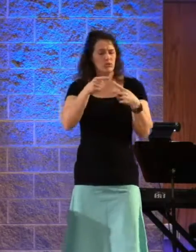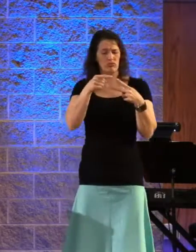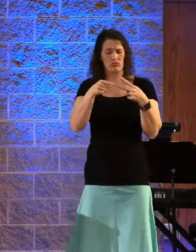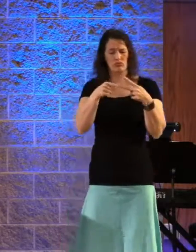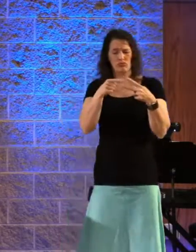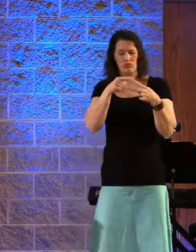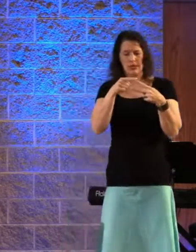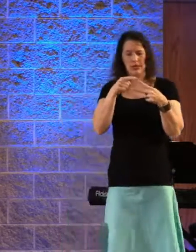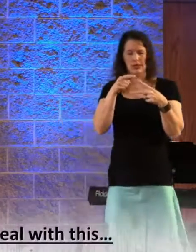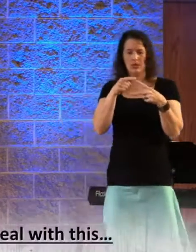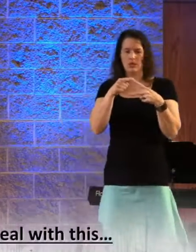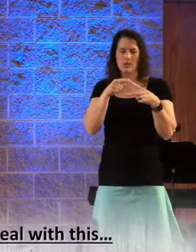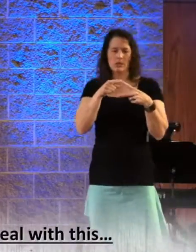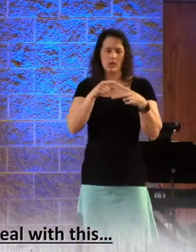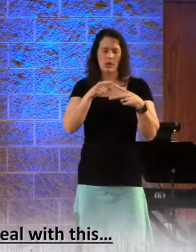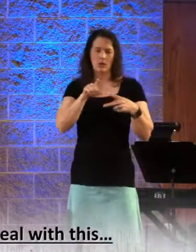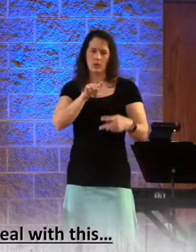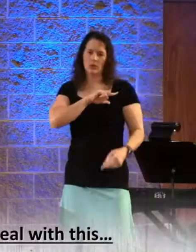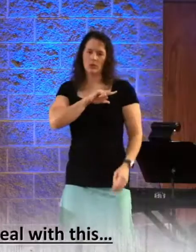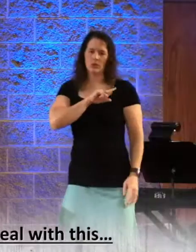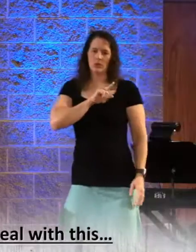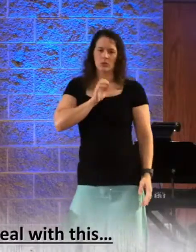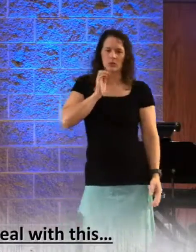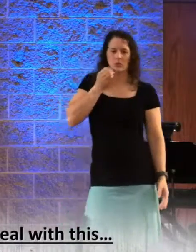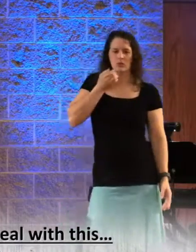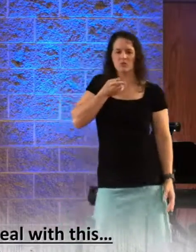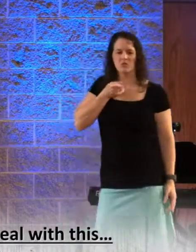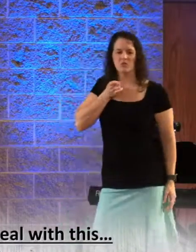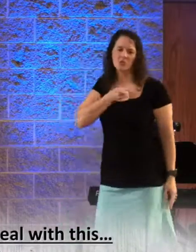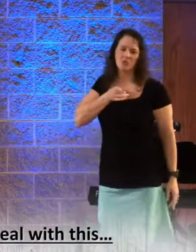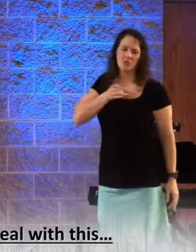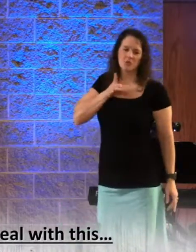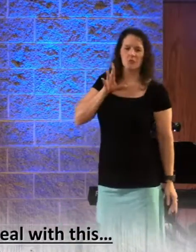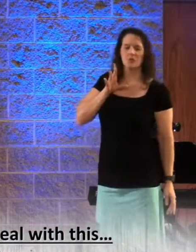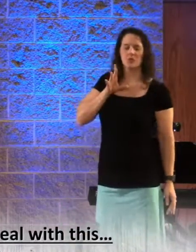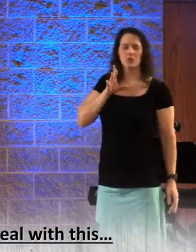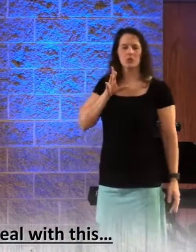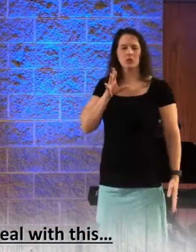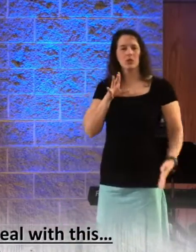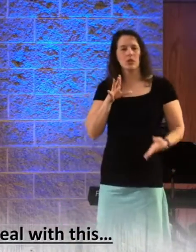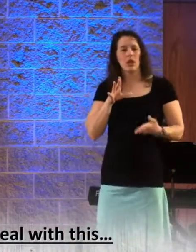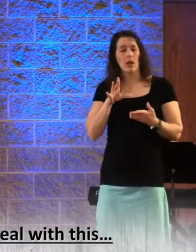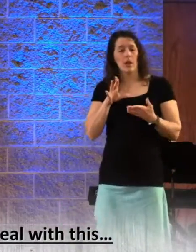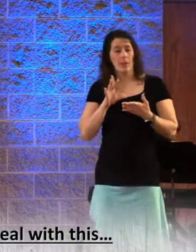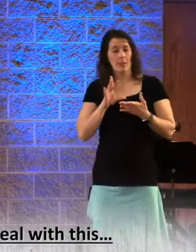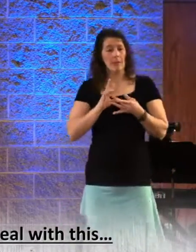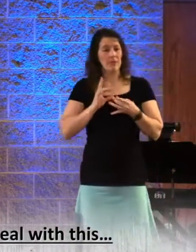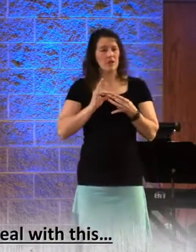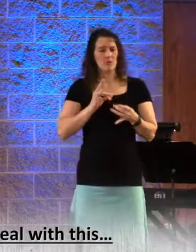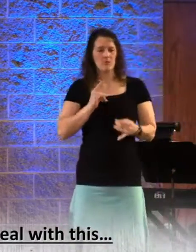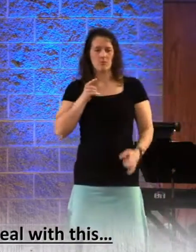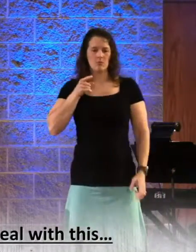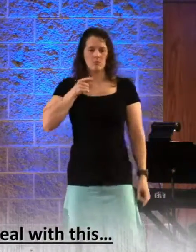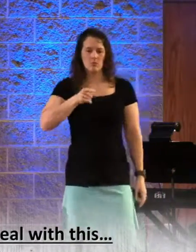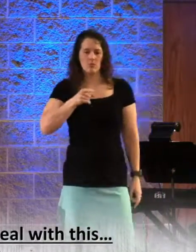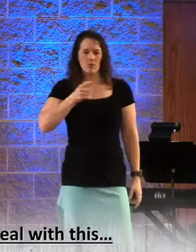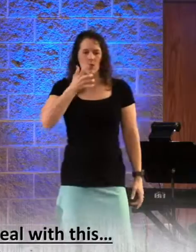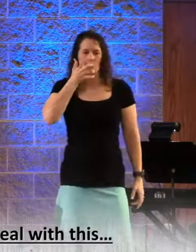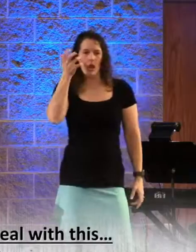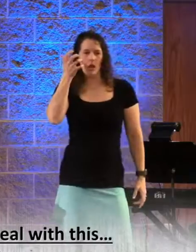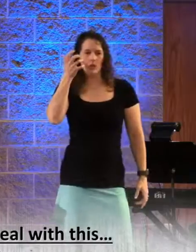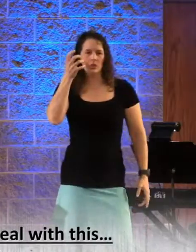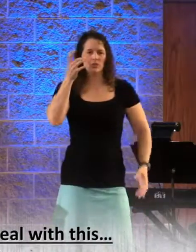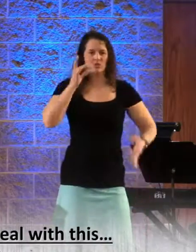and shame. And the message is given in stern, angry tones.